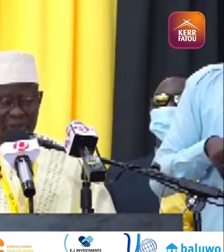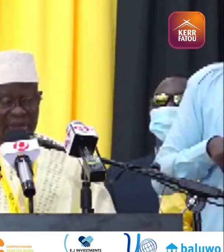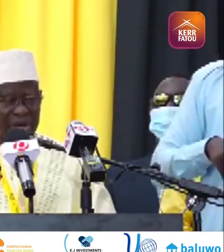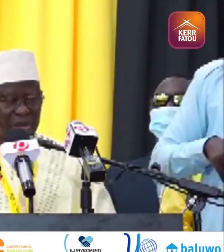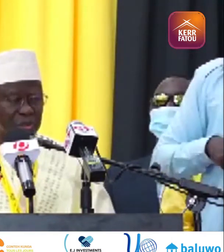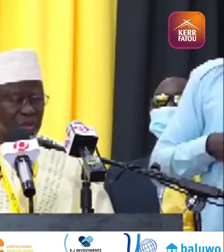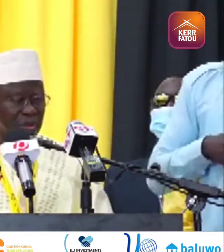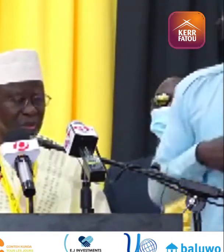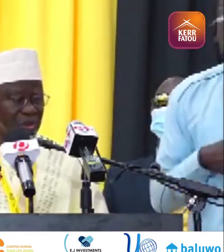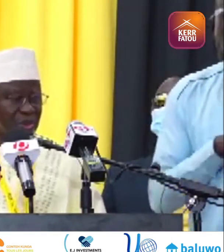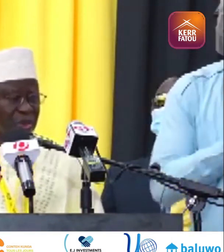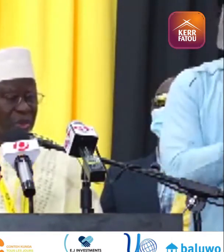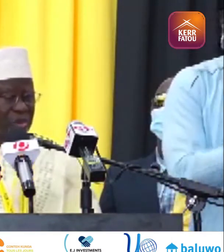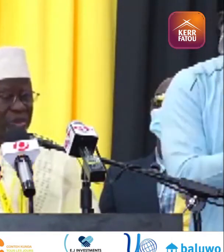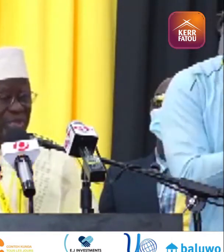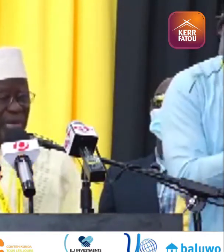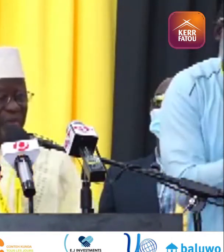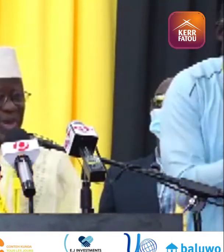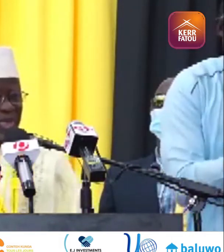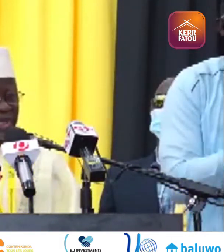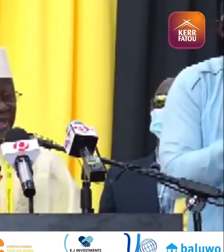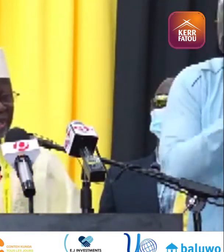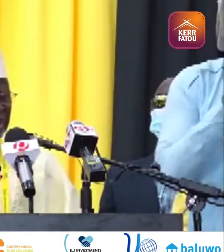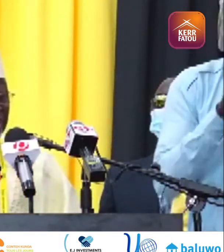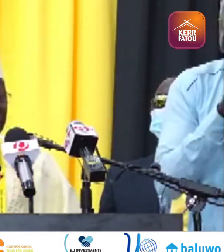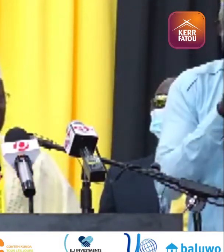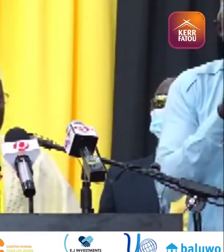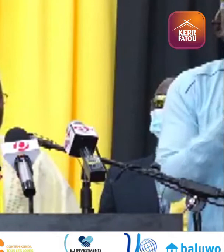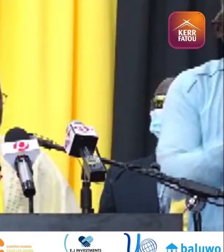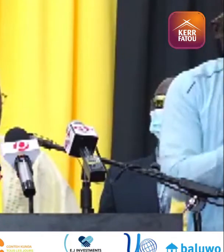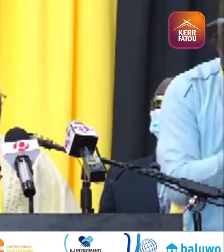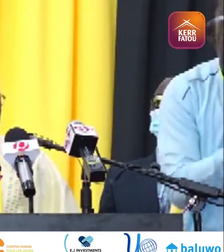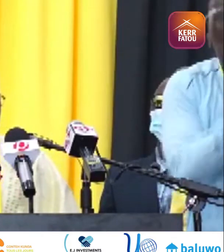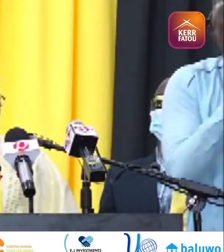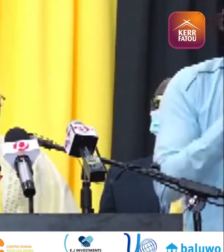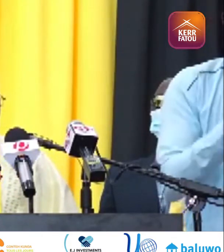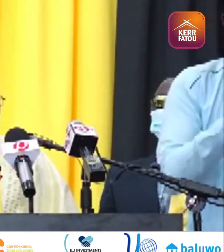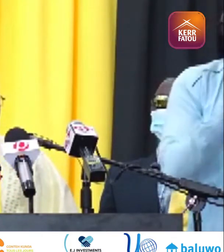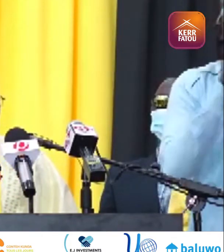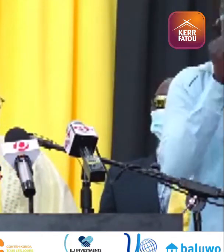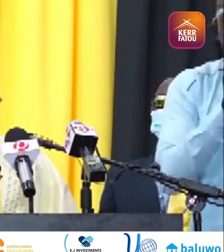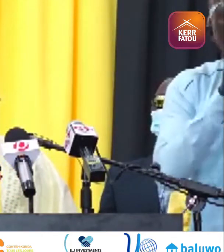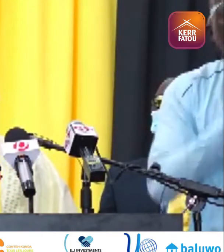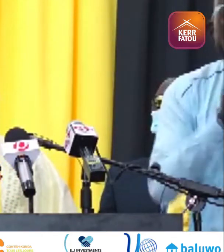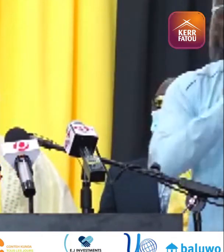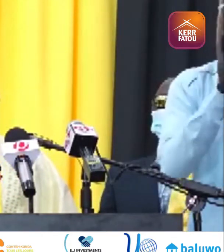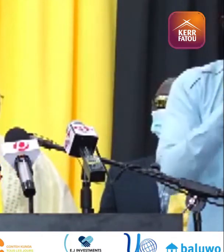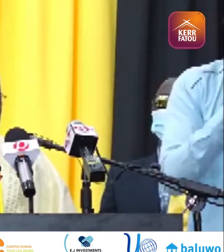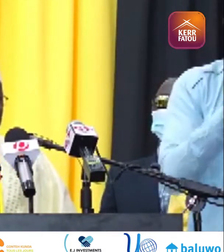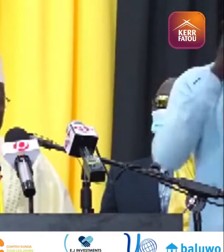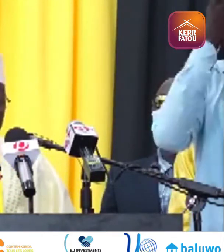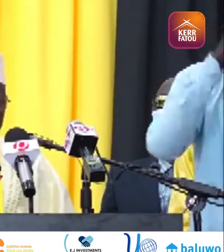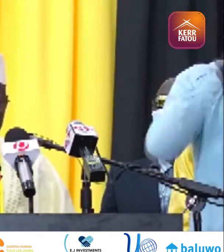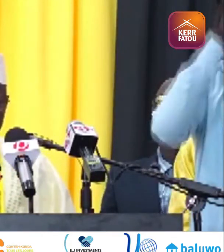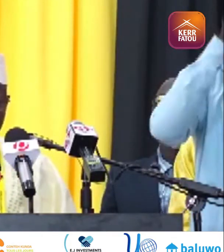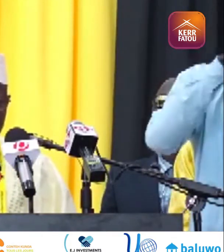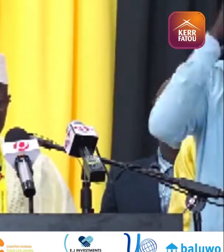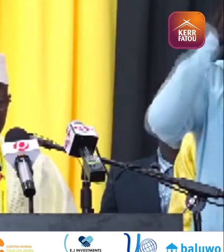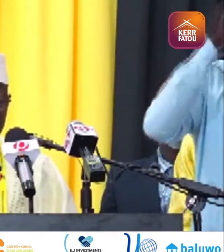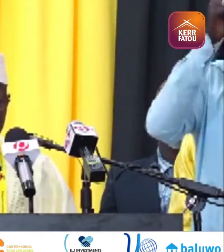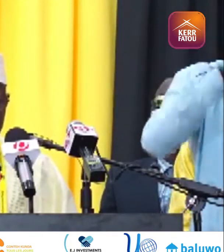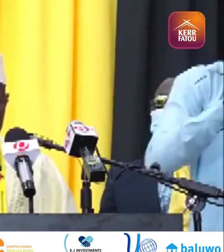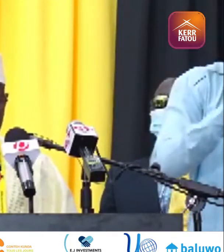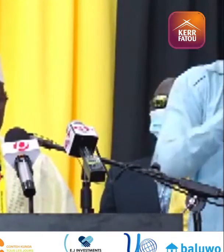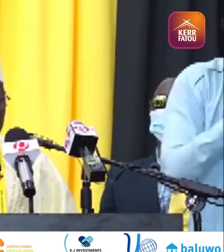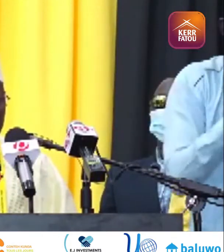area council chairman and the the governor as well as the Disaster Management